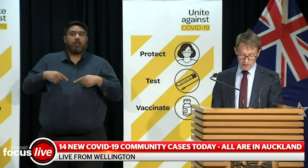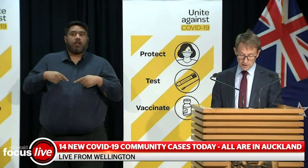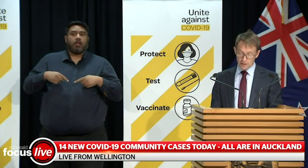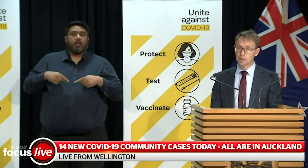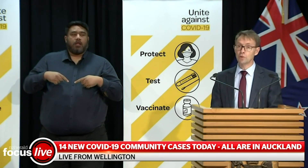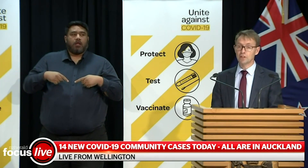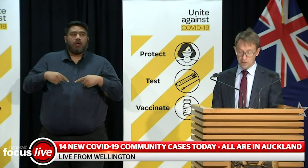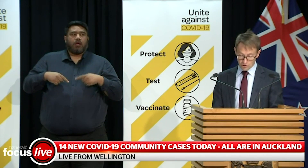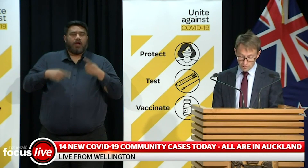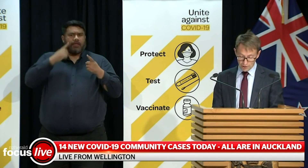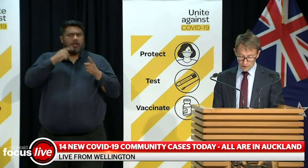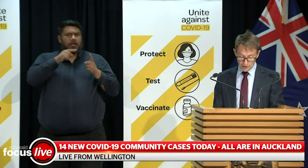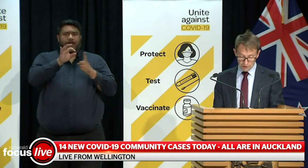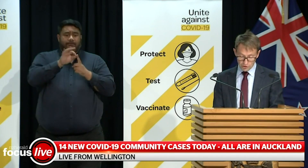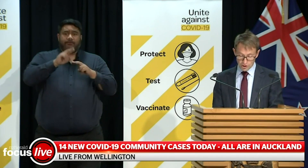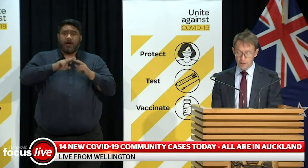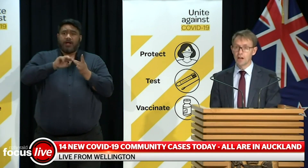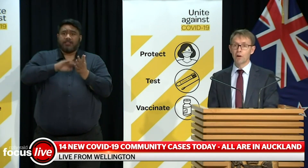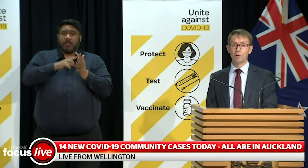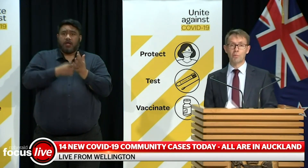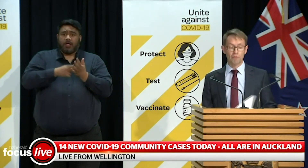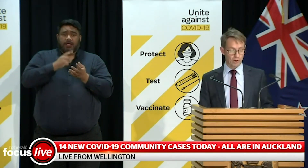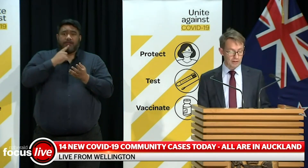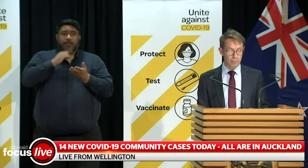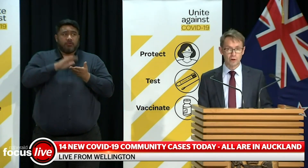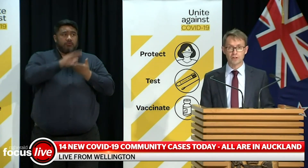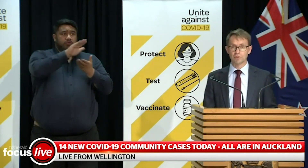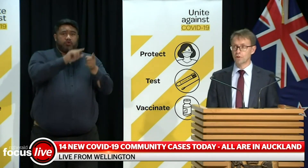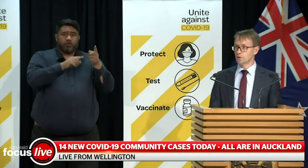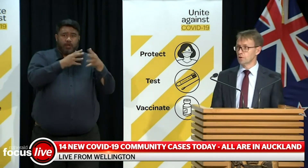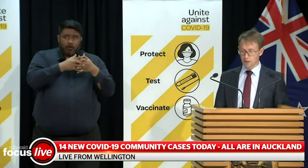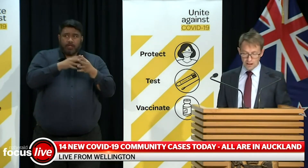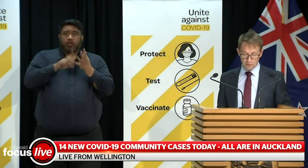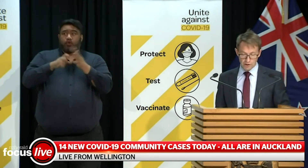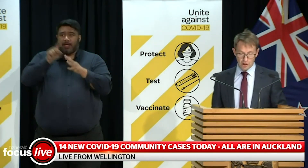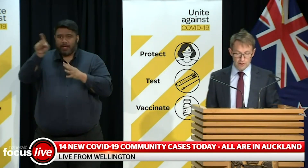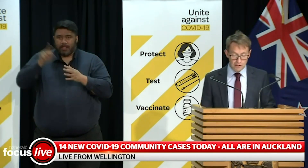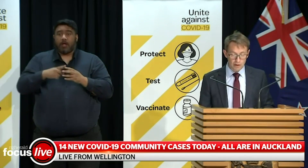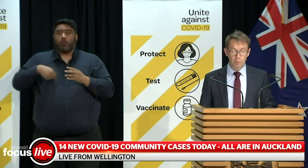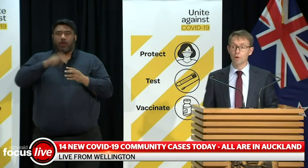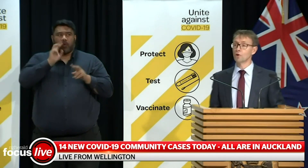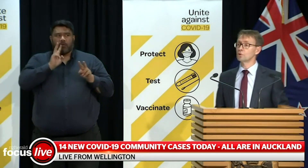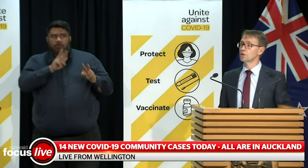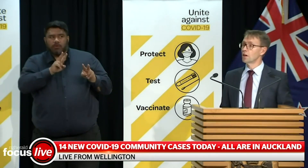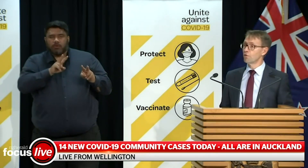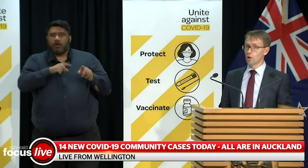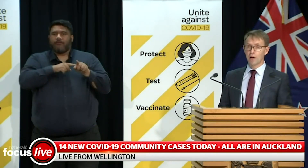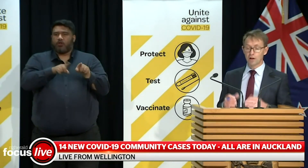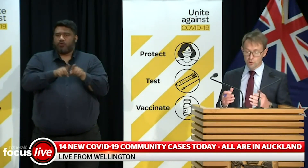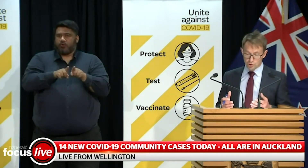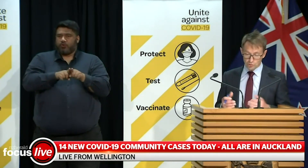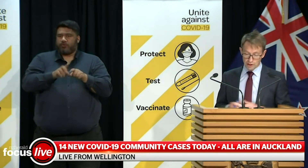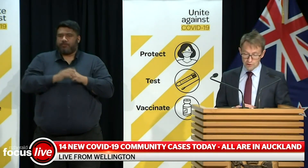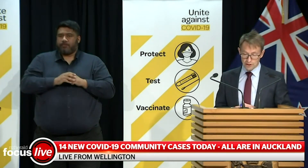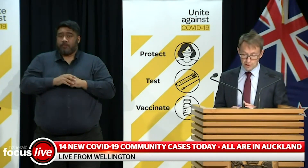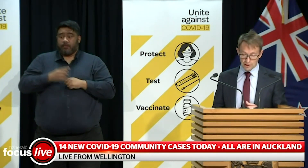to regulators in the US and Europe in the near future. We will be following that process with interest and very closely. We will, of course, follow